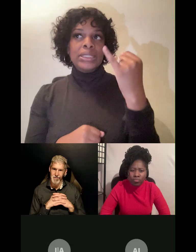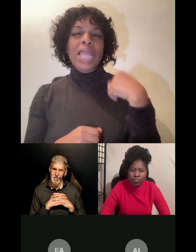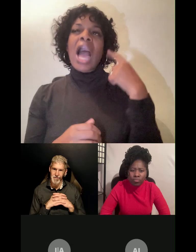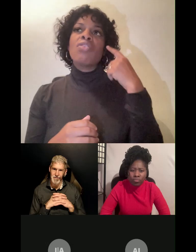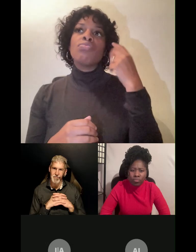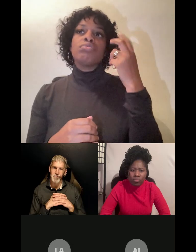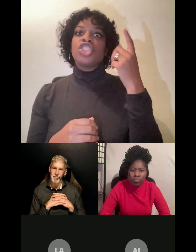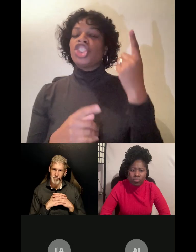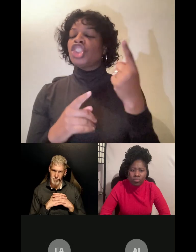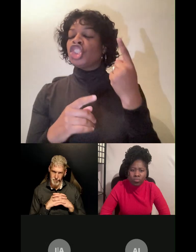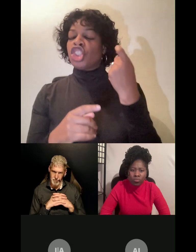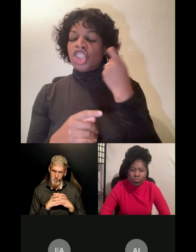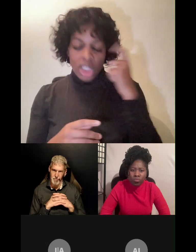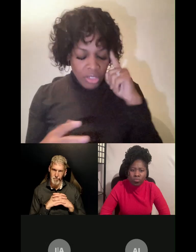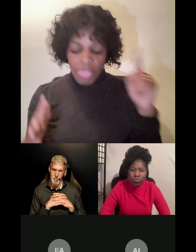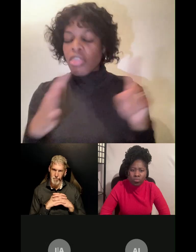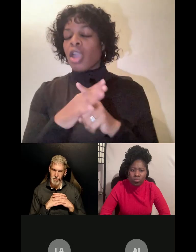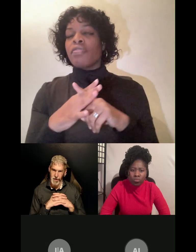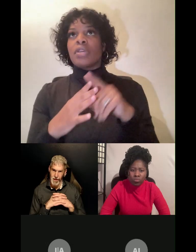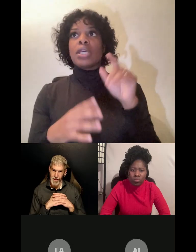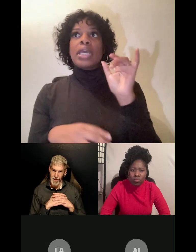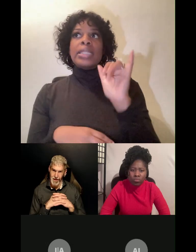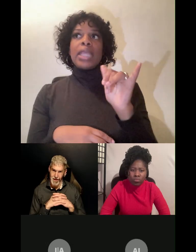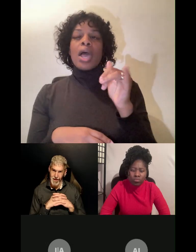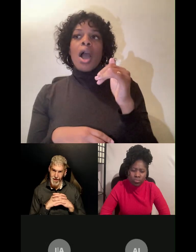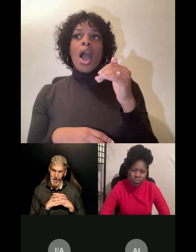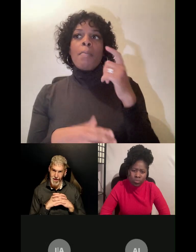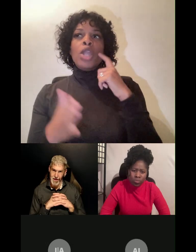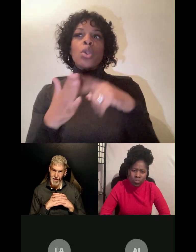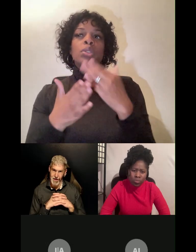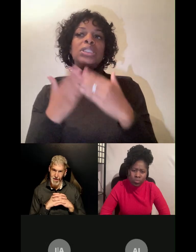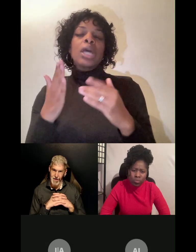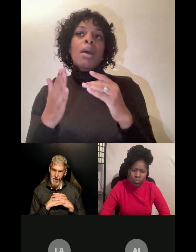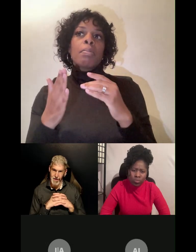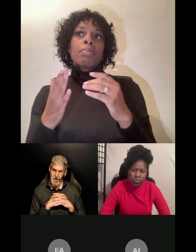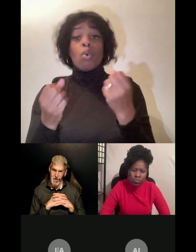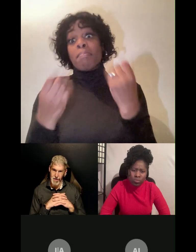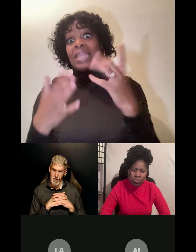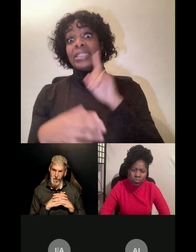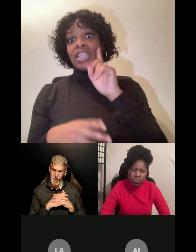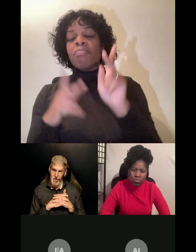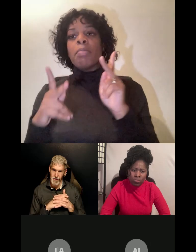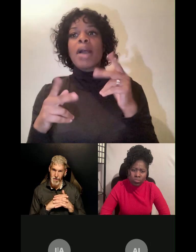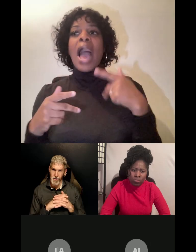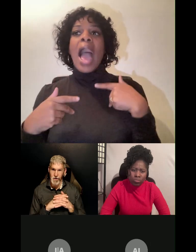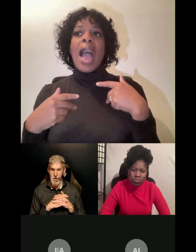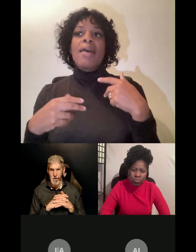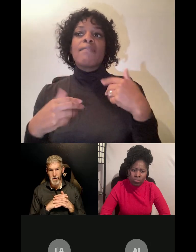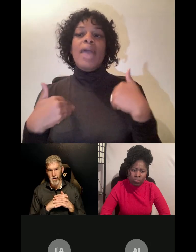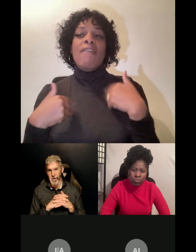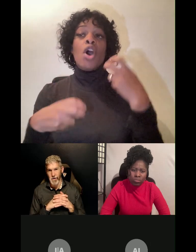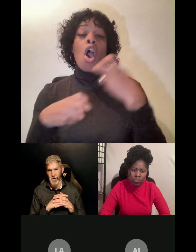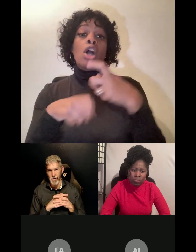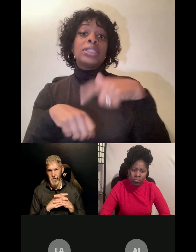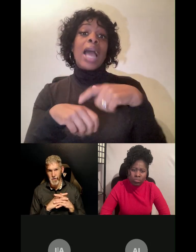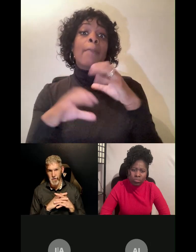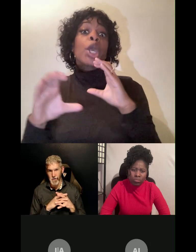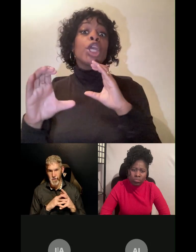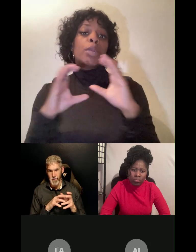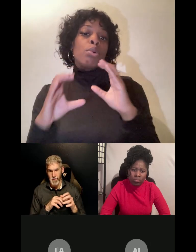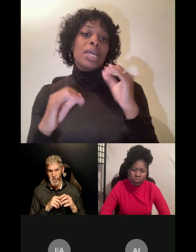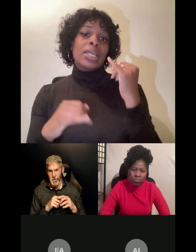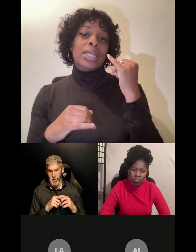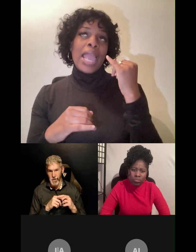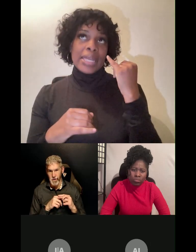communicating idea. And I just thought of it that I noticed many deaf people have a hard